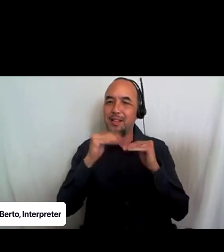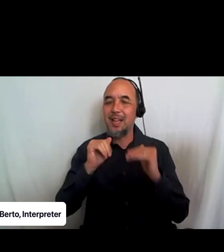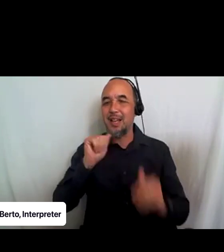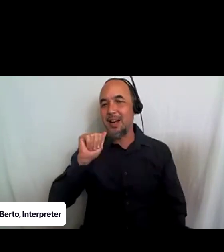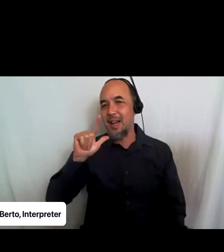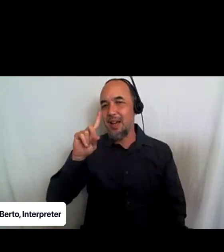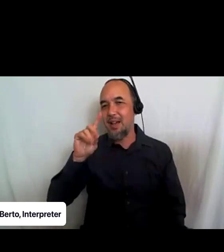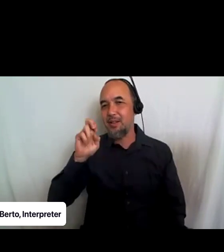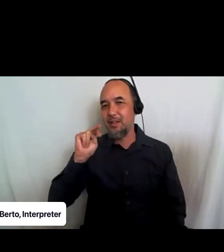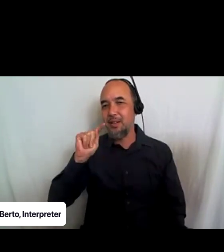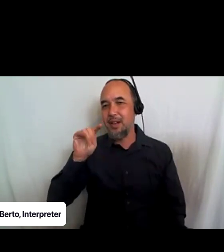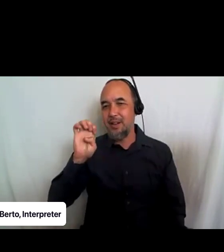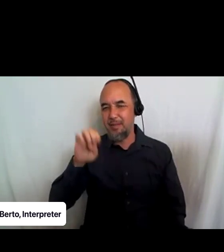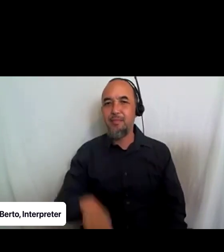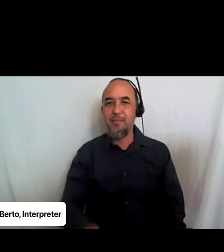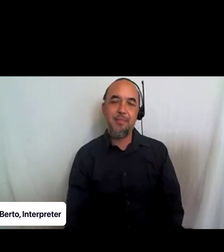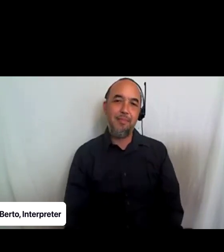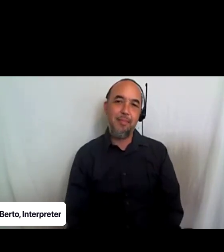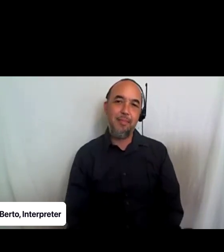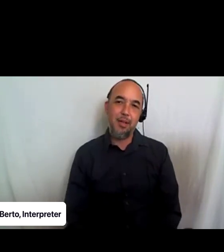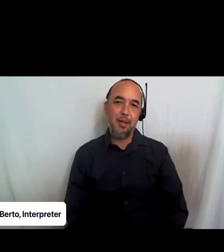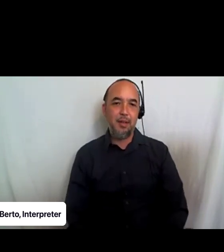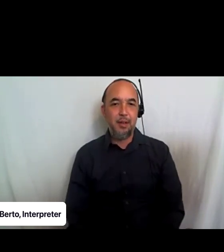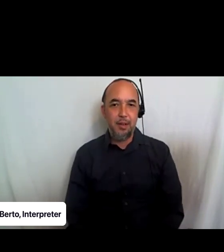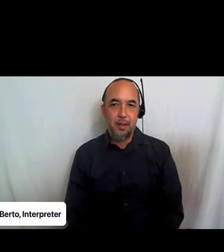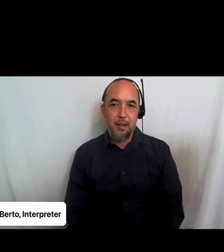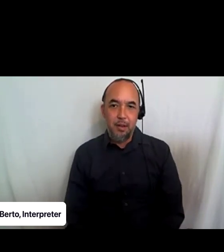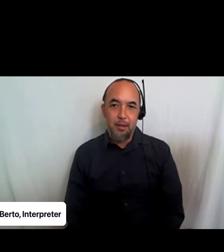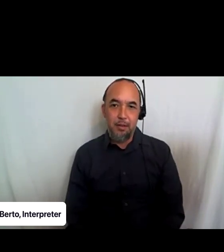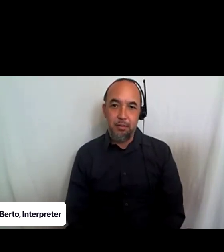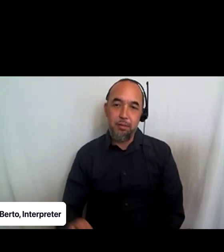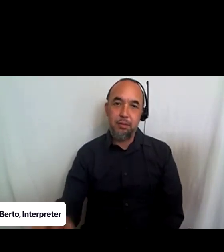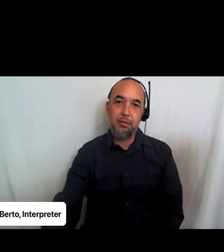can zoom out. Oh,